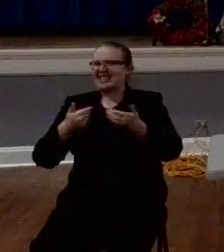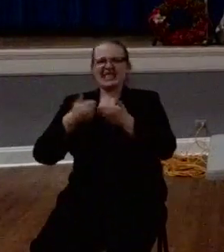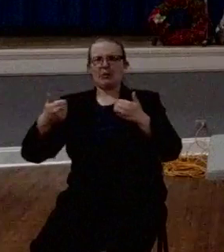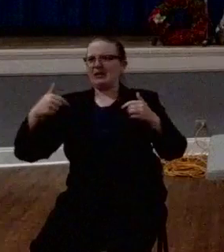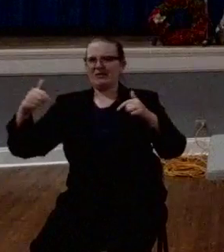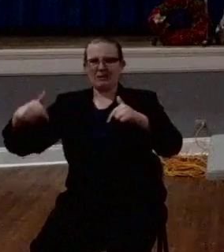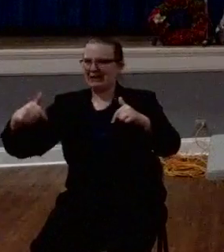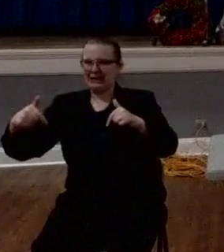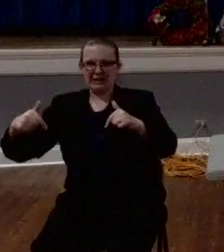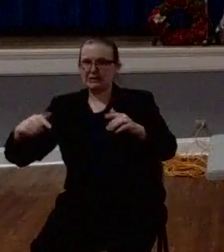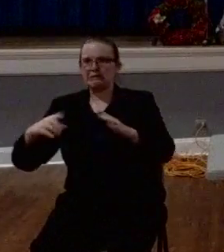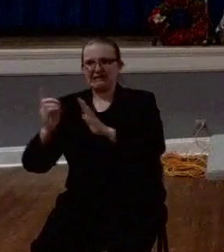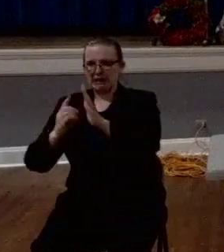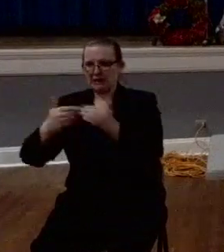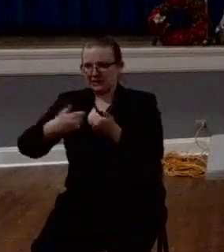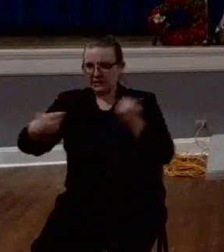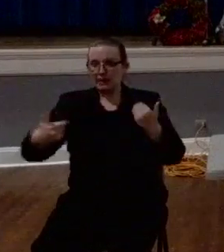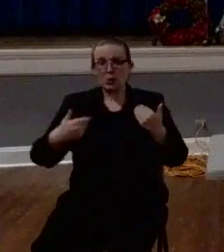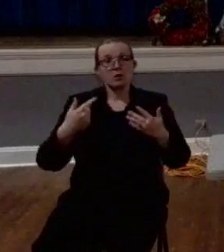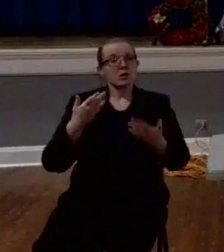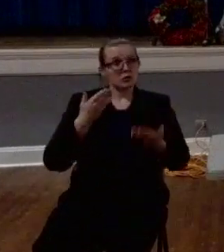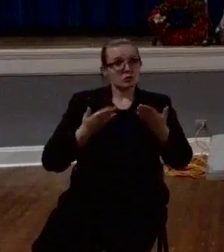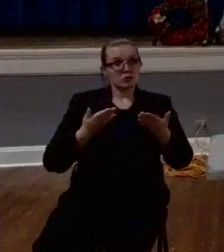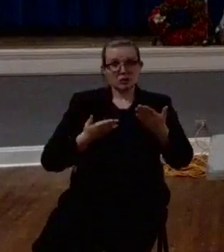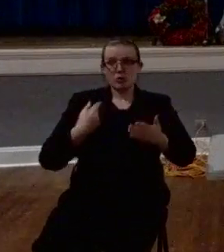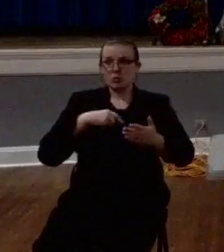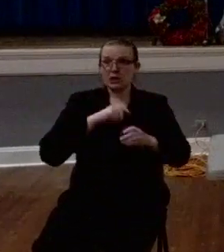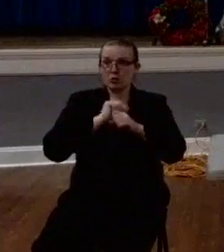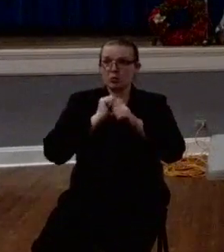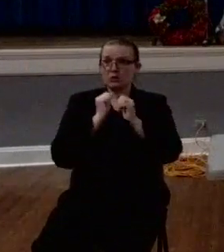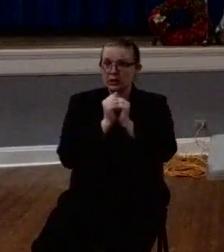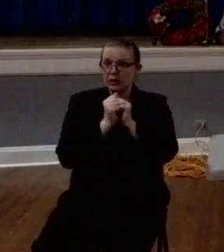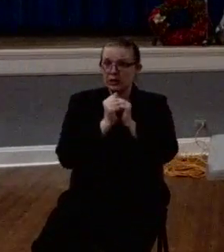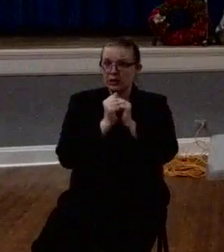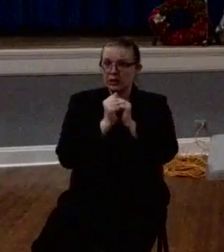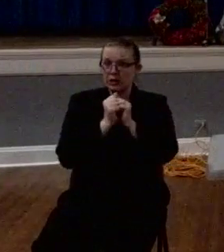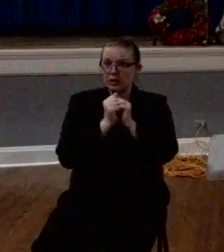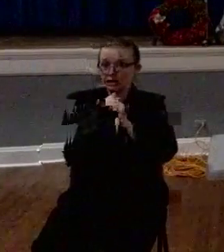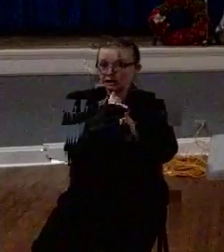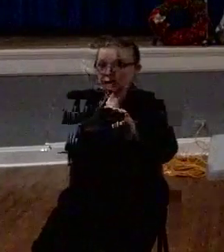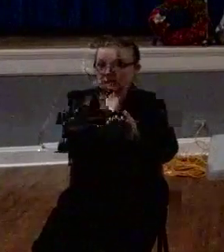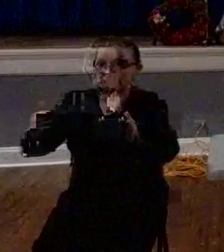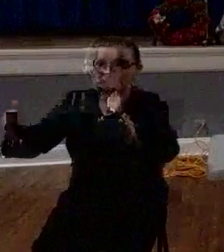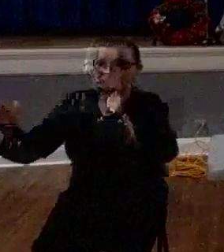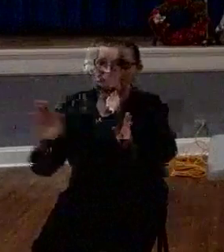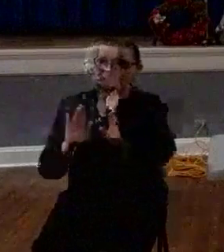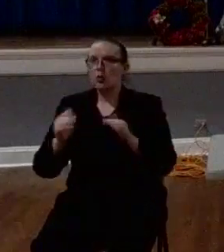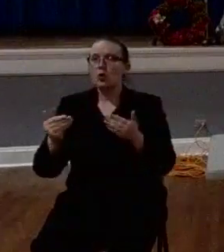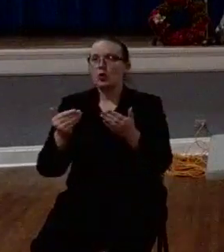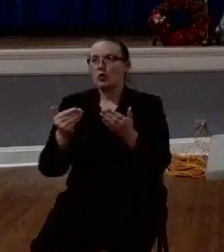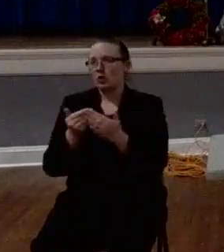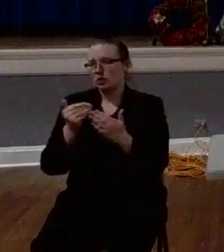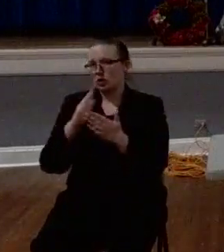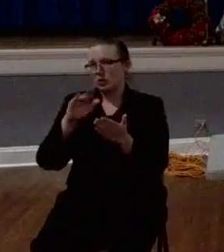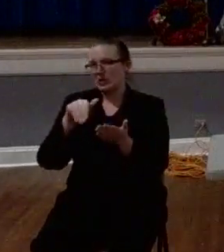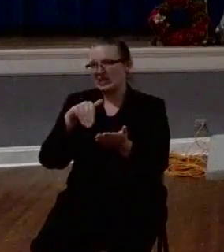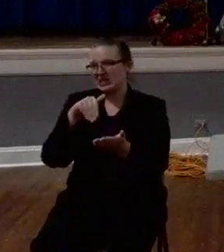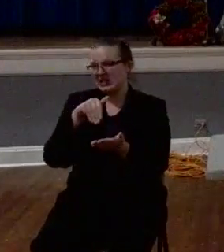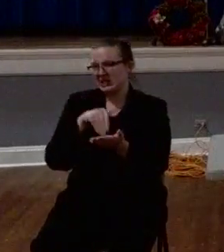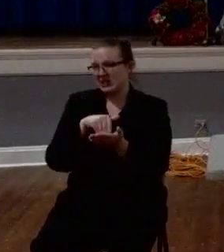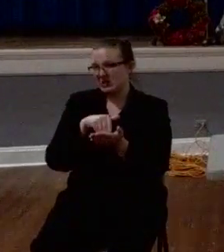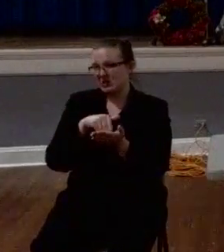we can work on together in partnership. Right. So please don't give. For that new center city